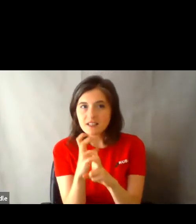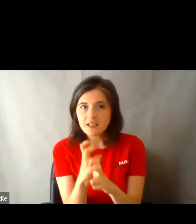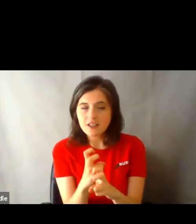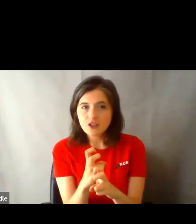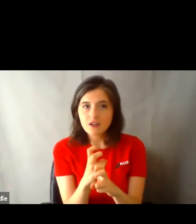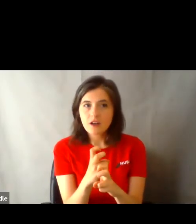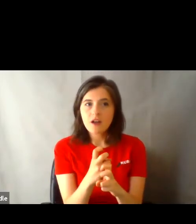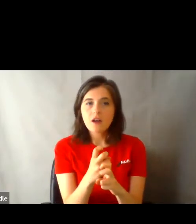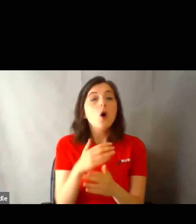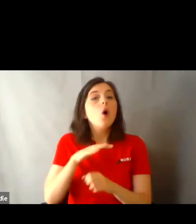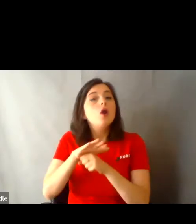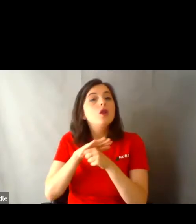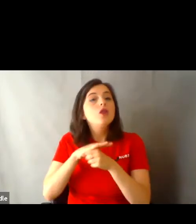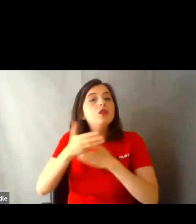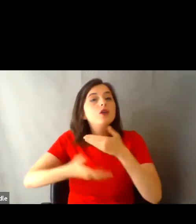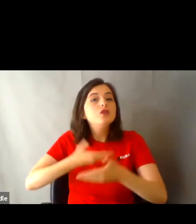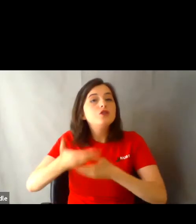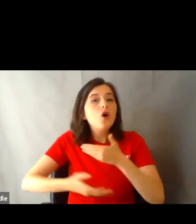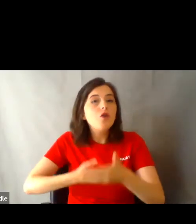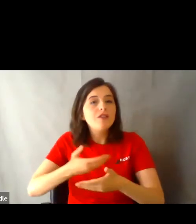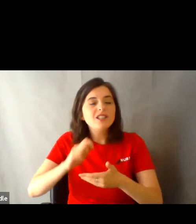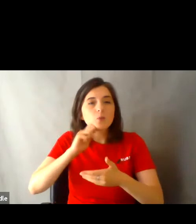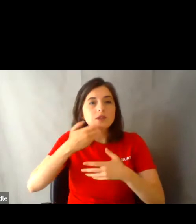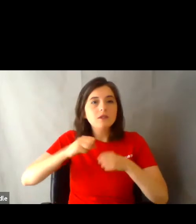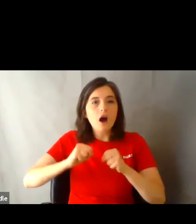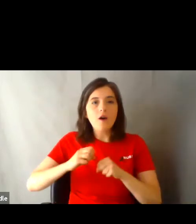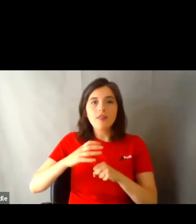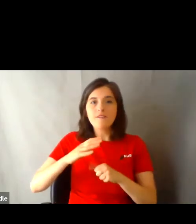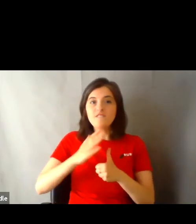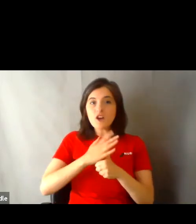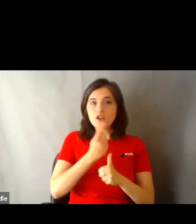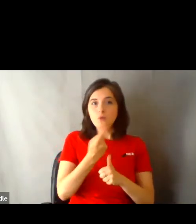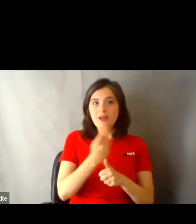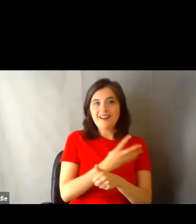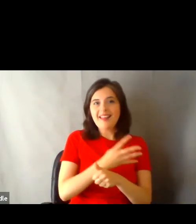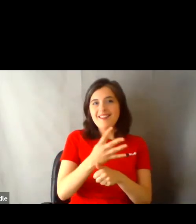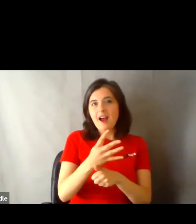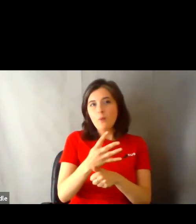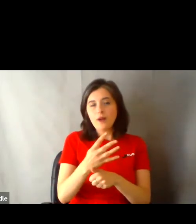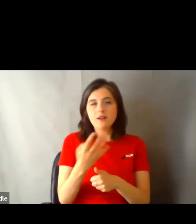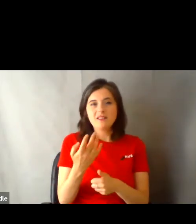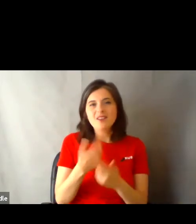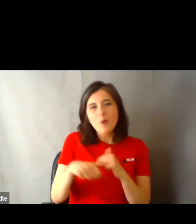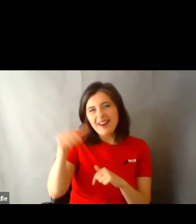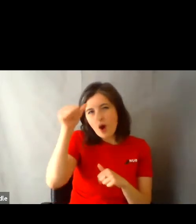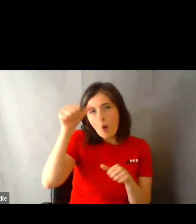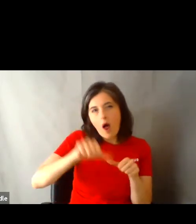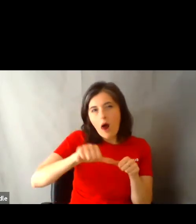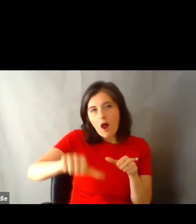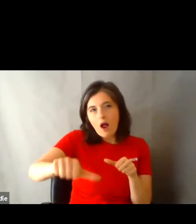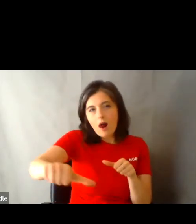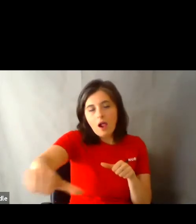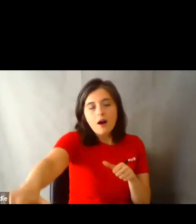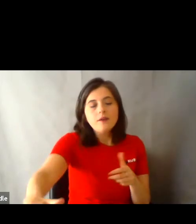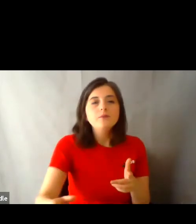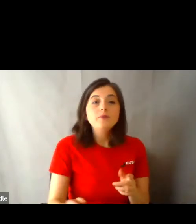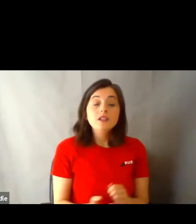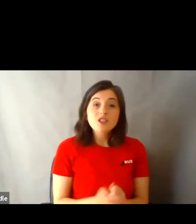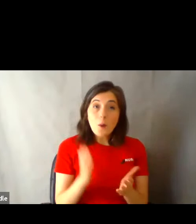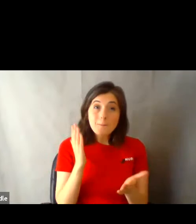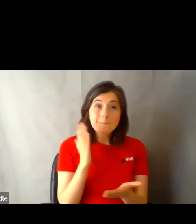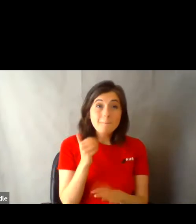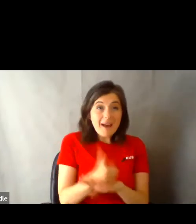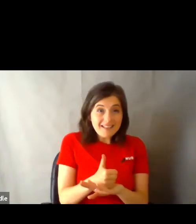over the first week and 9 subsequent weeks. Blah, blah, blah, blah, blah, blah. We know the rest. So basically, the Department of Work